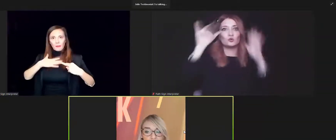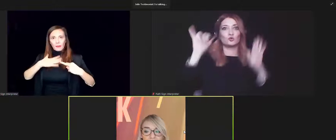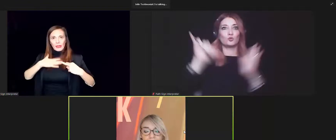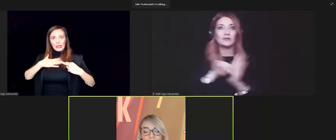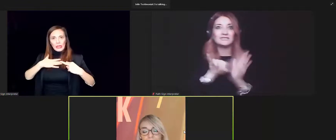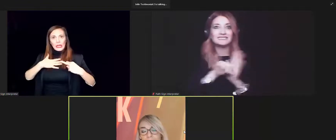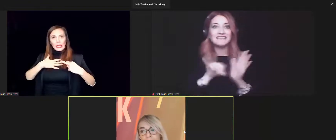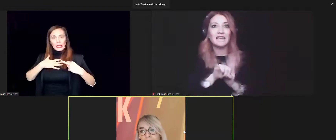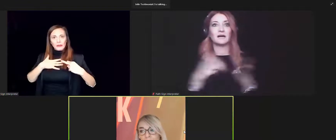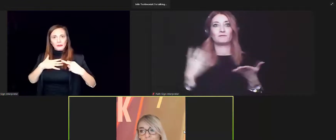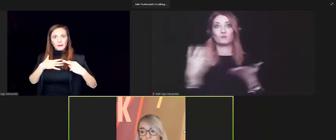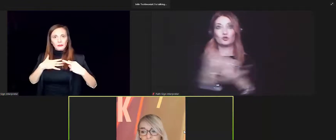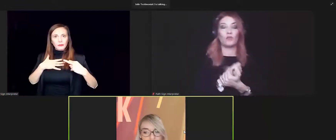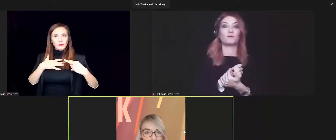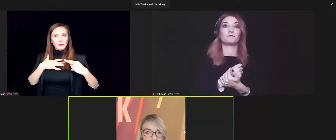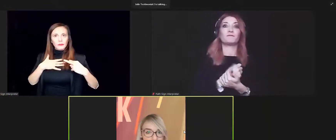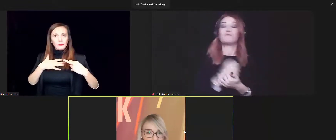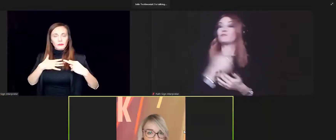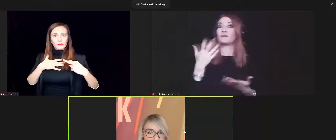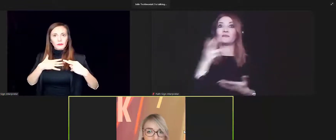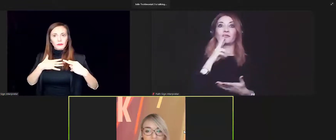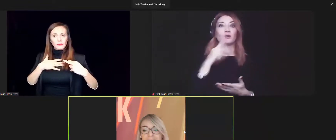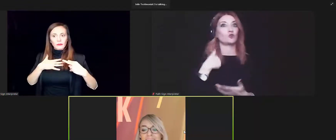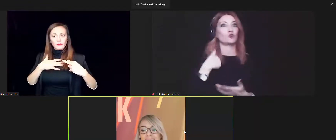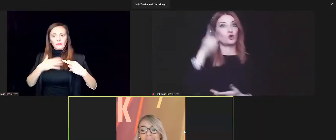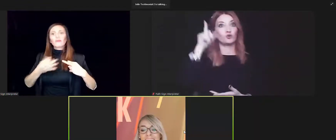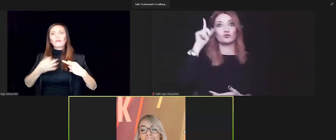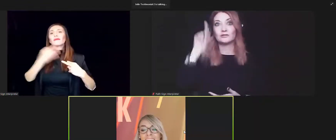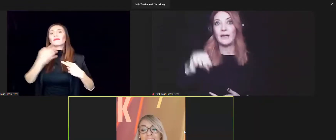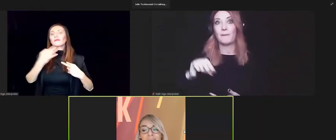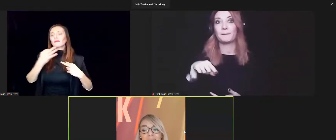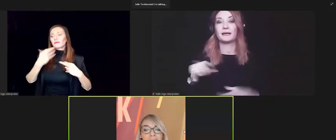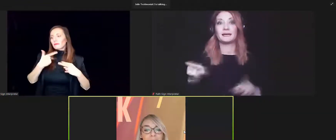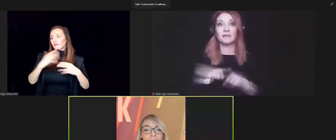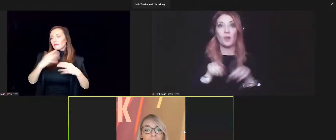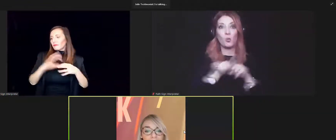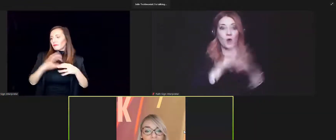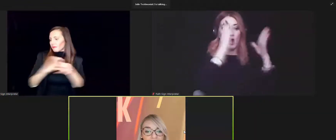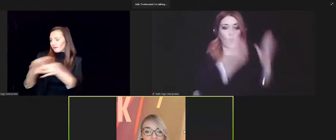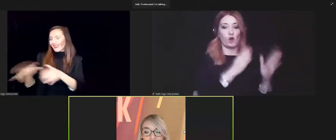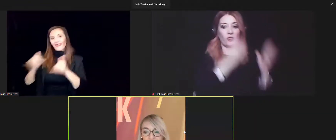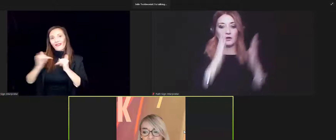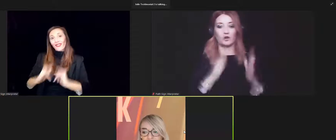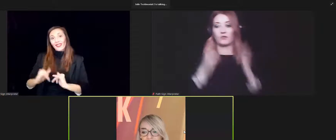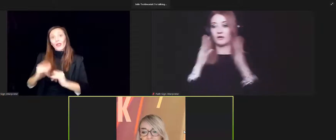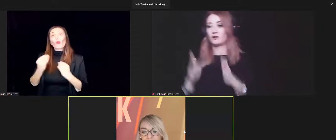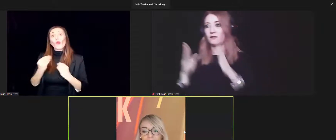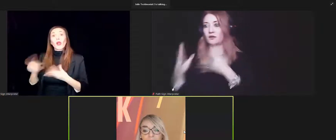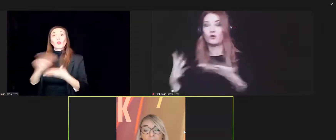to school and after many, many coffees, I look at my plan of the day.